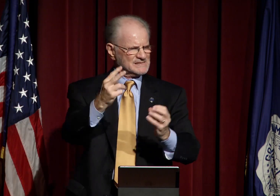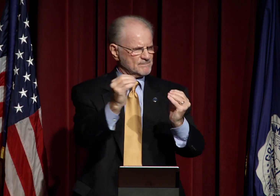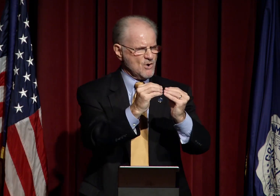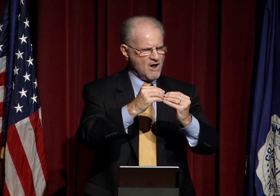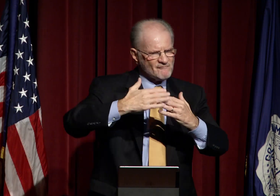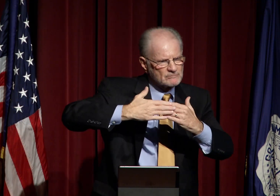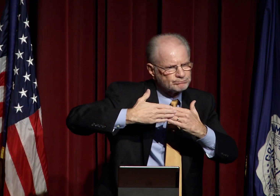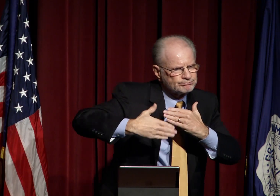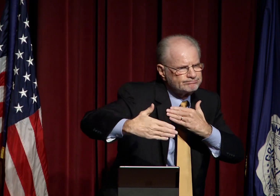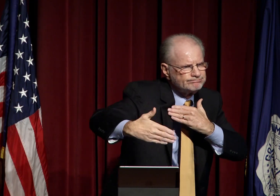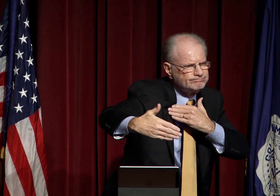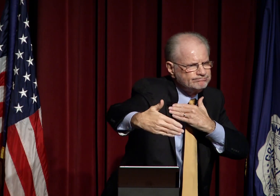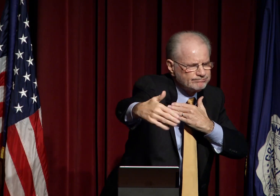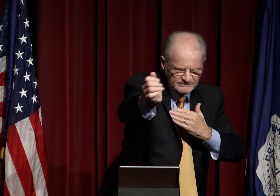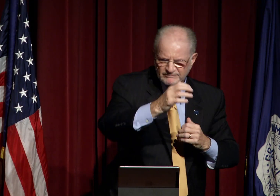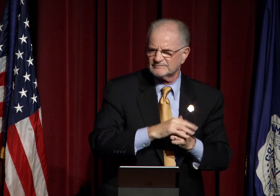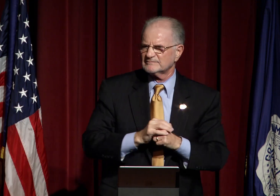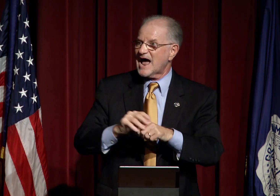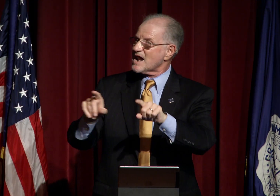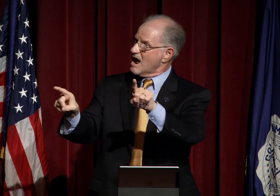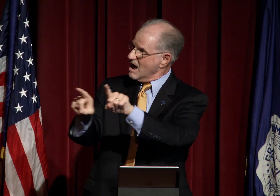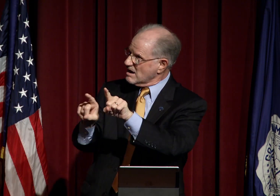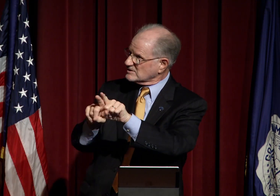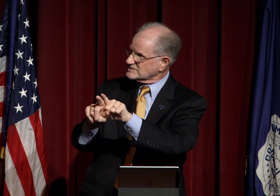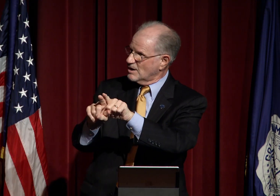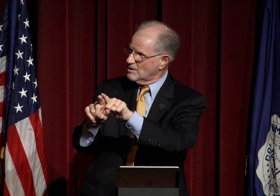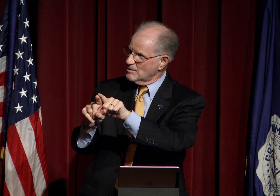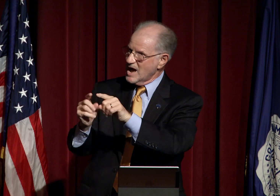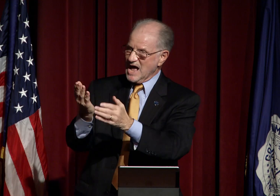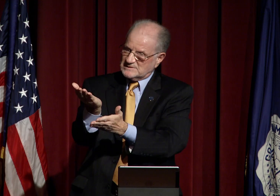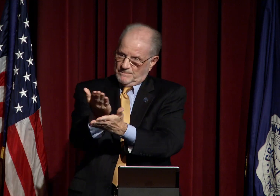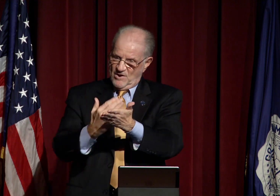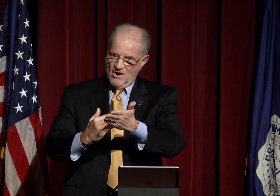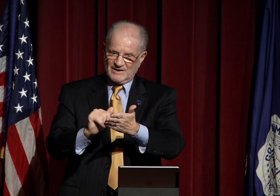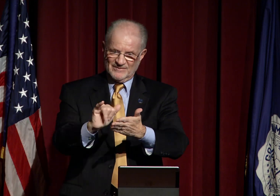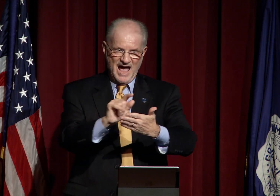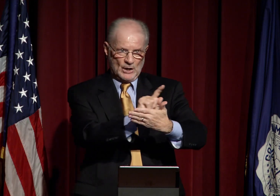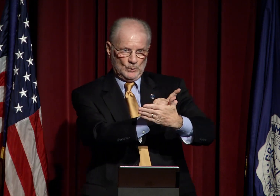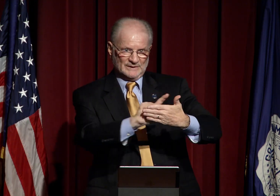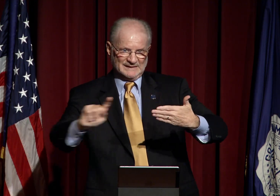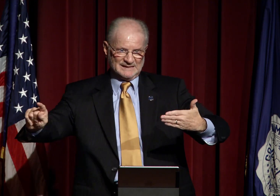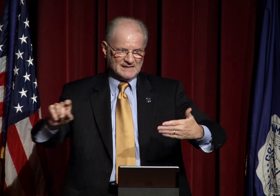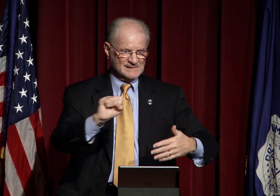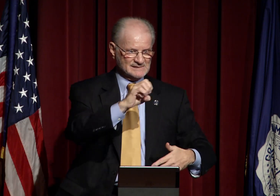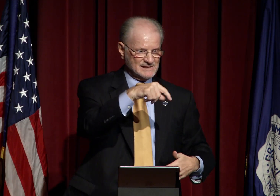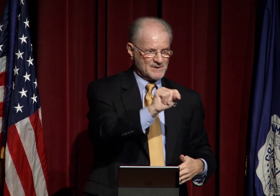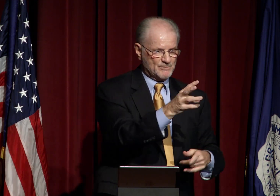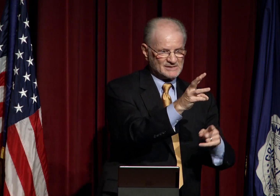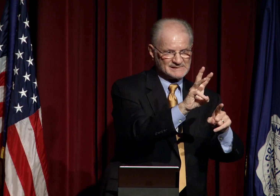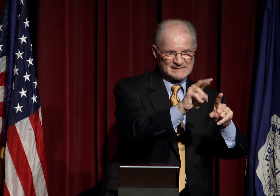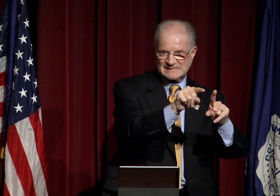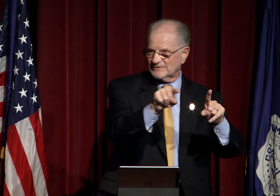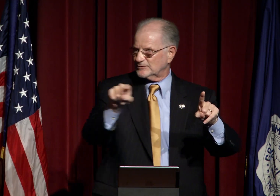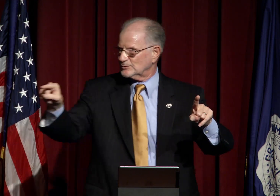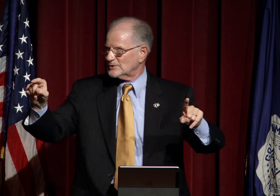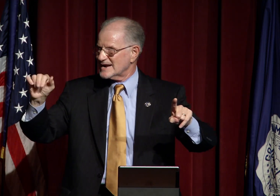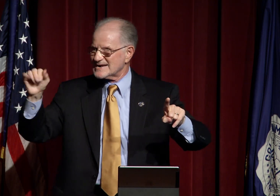area, as we will see a number of events to follow in the near future. Some of that week's events,